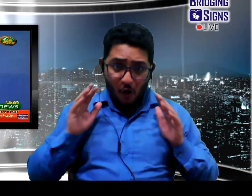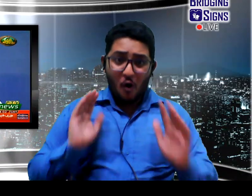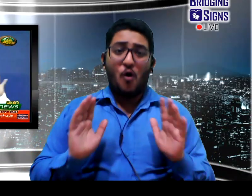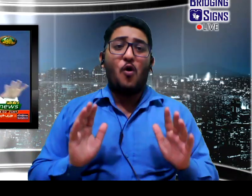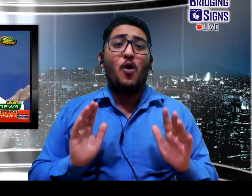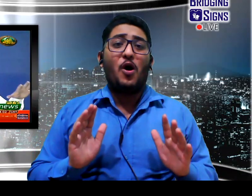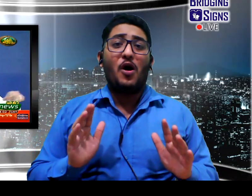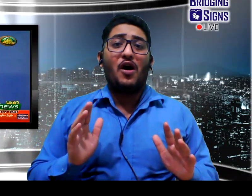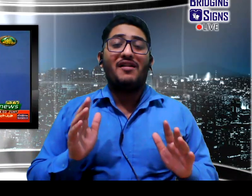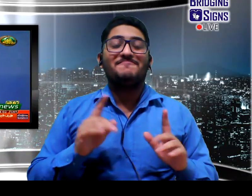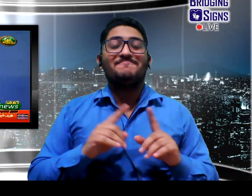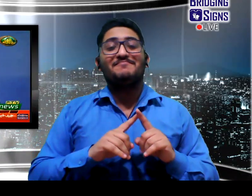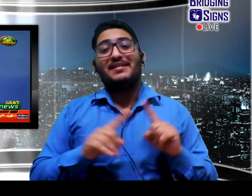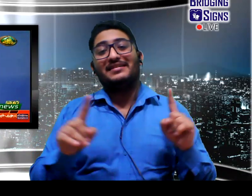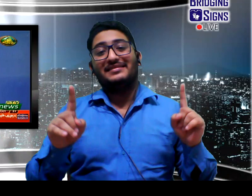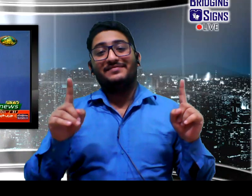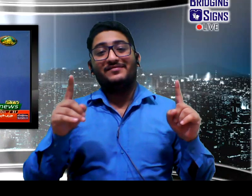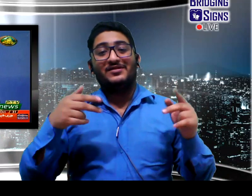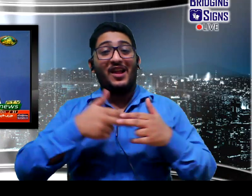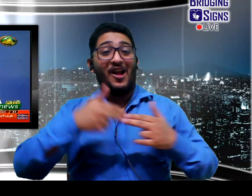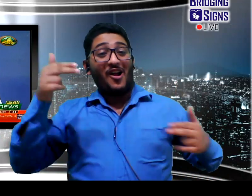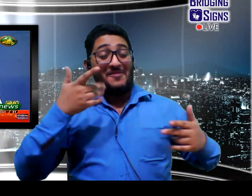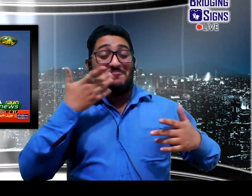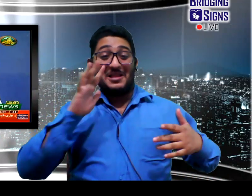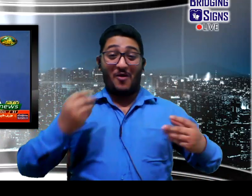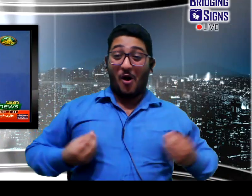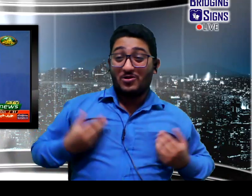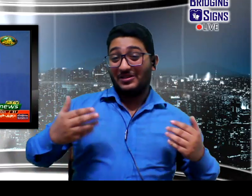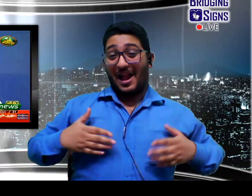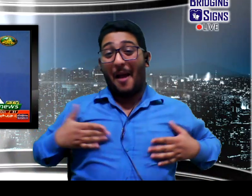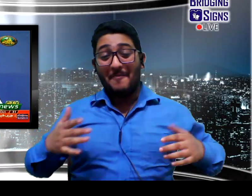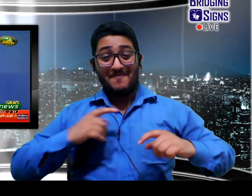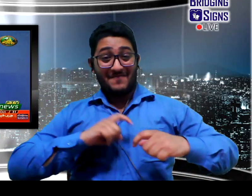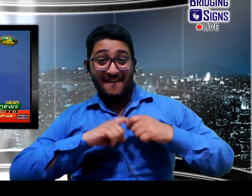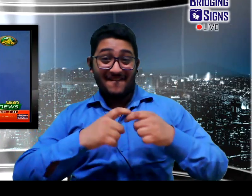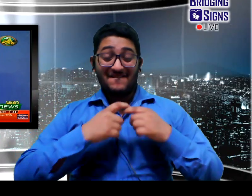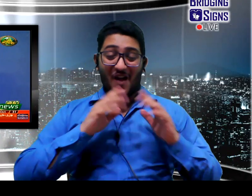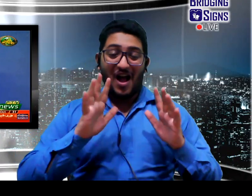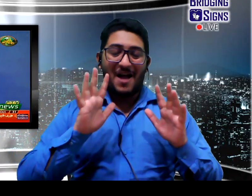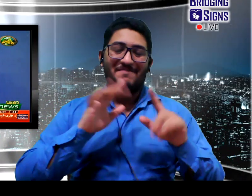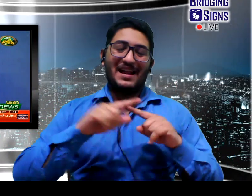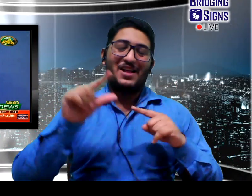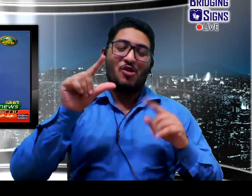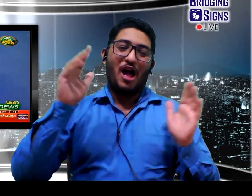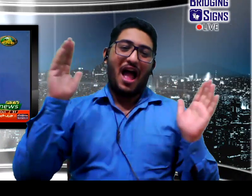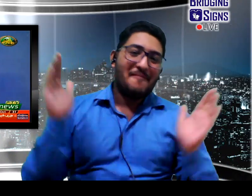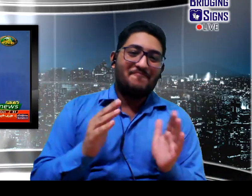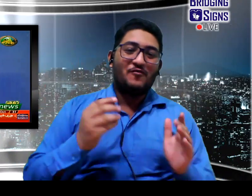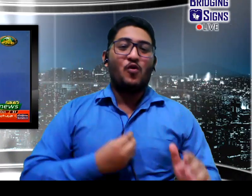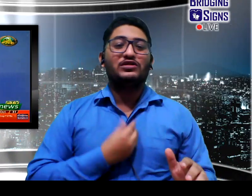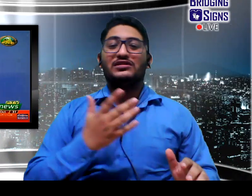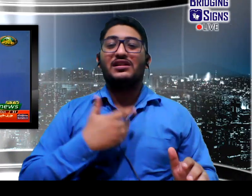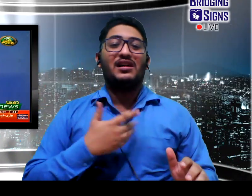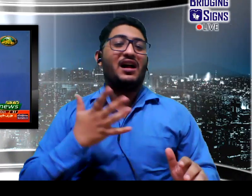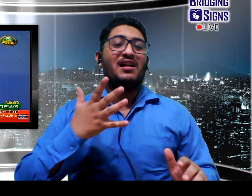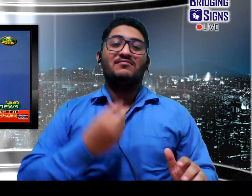The celebration has been, for us, has been spoiled a bit by this tragedy